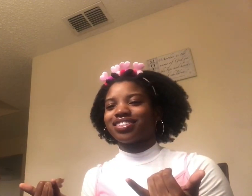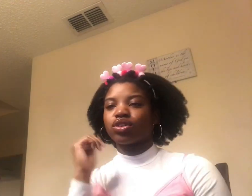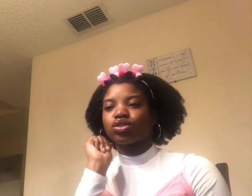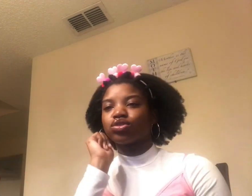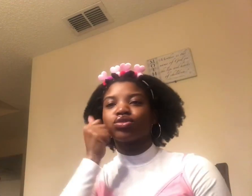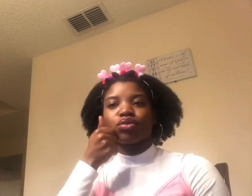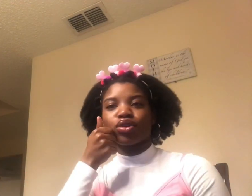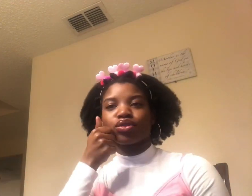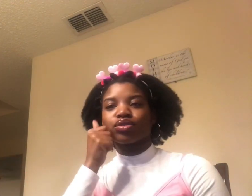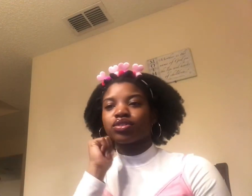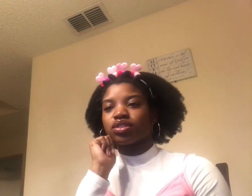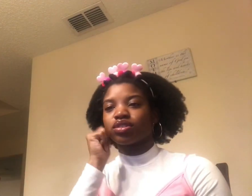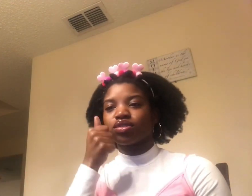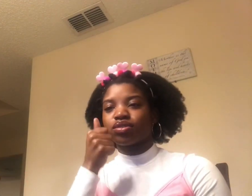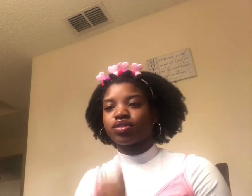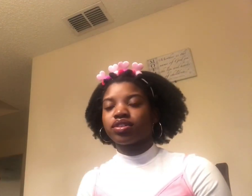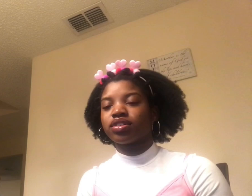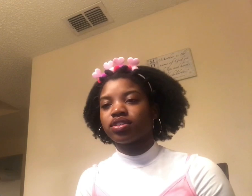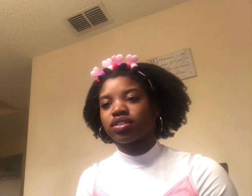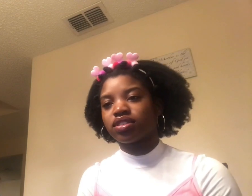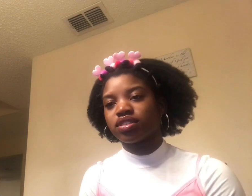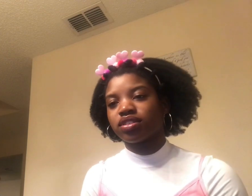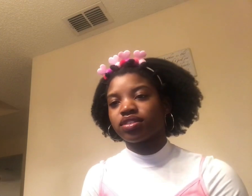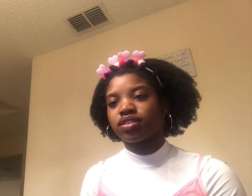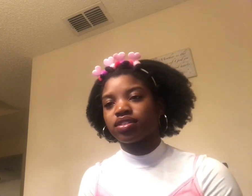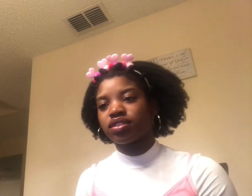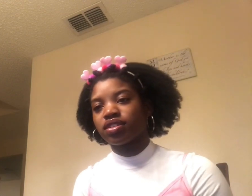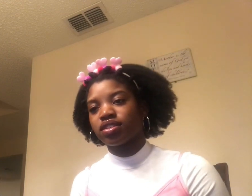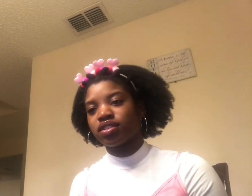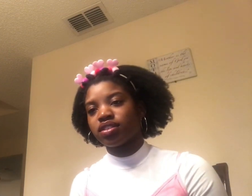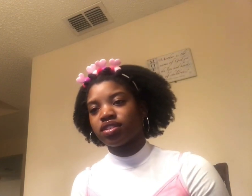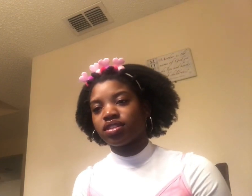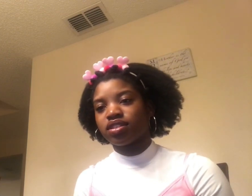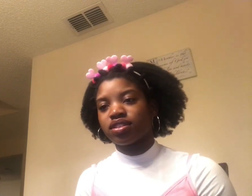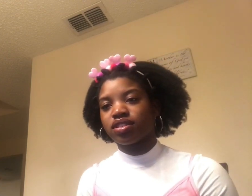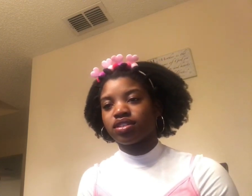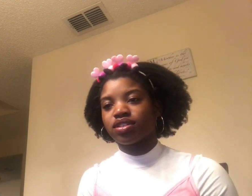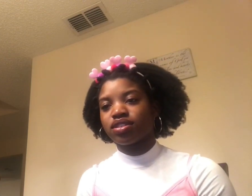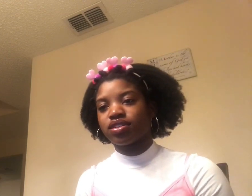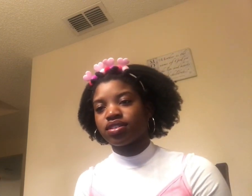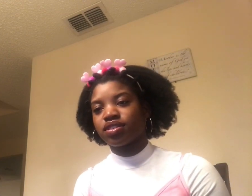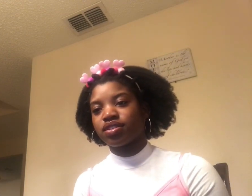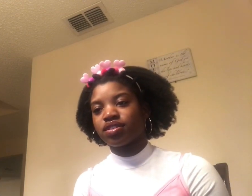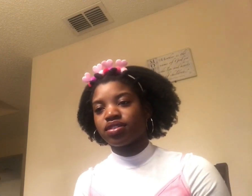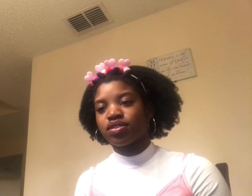and then so you notice the signs that are present past and future so you see tomorrow